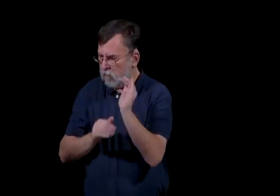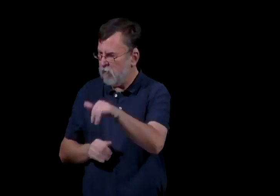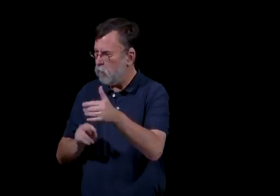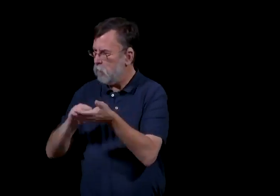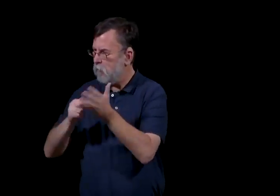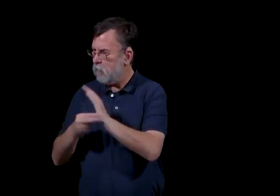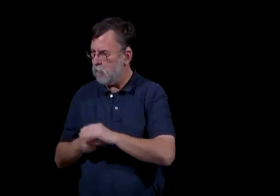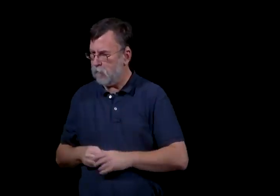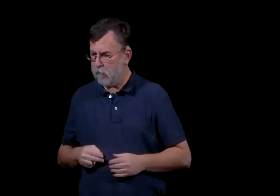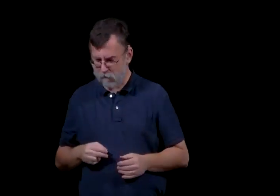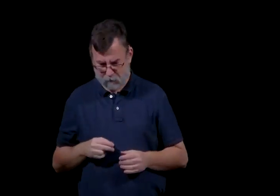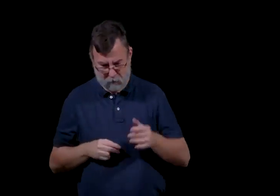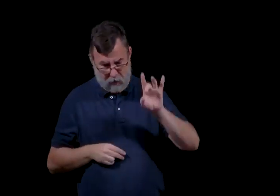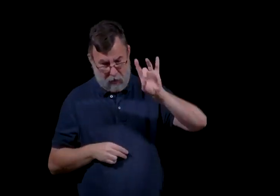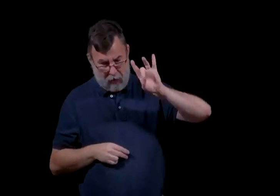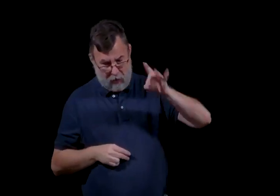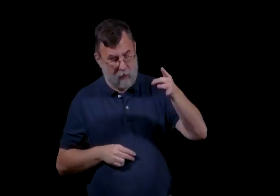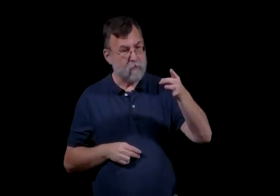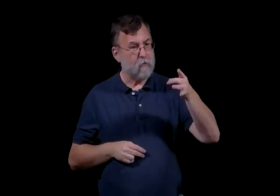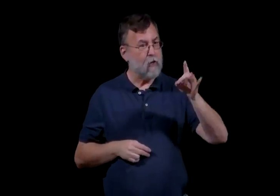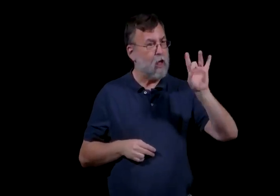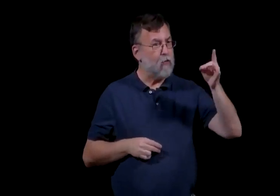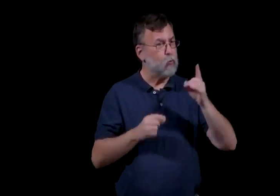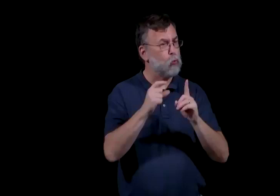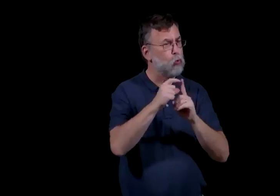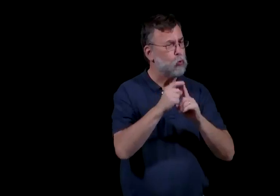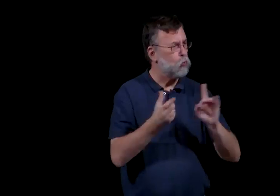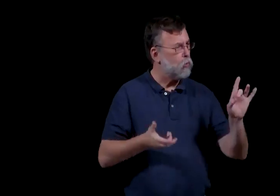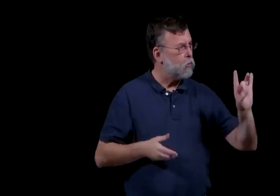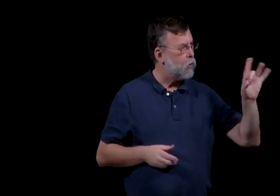That's where he guides us through the valley of the shadow. And number eight?